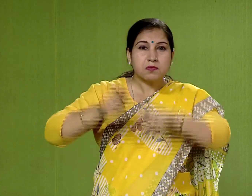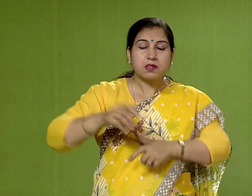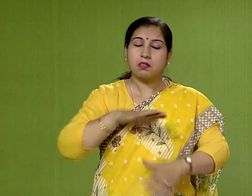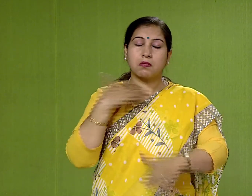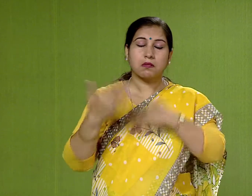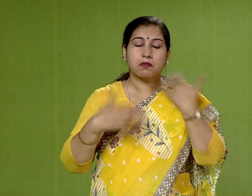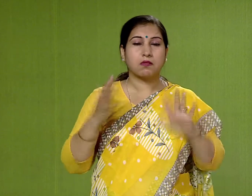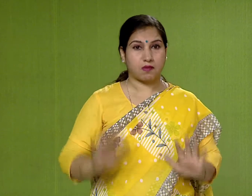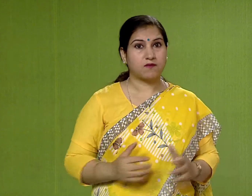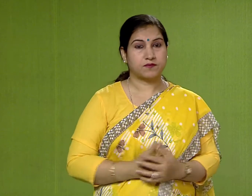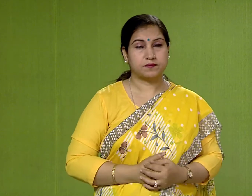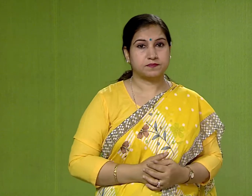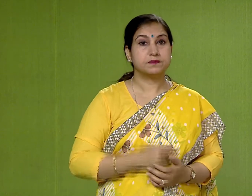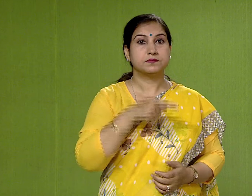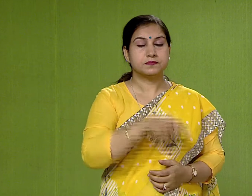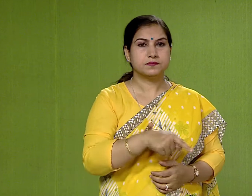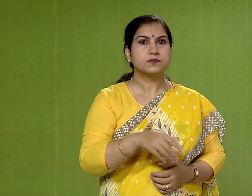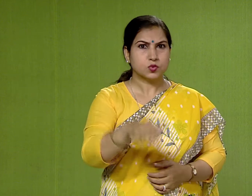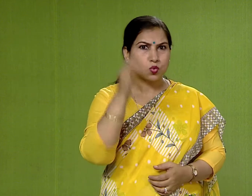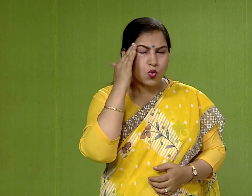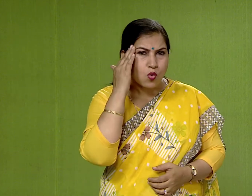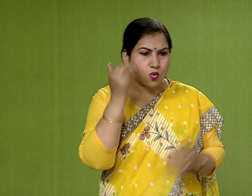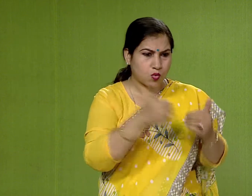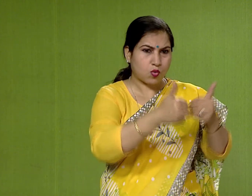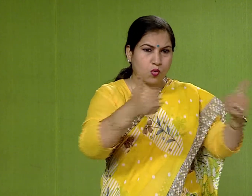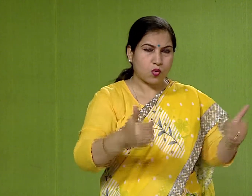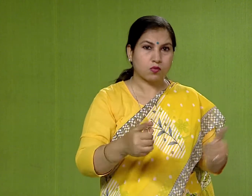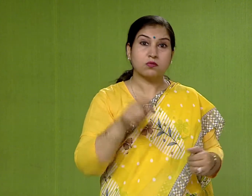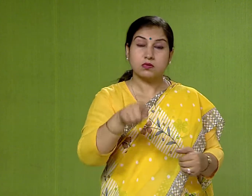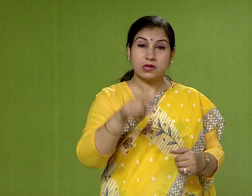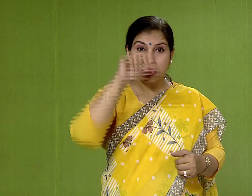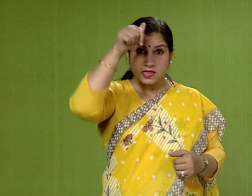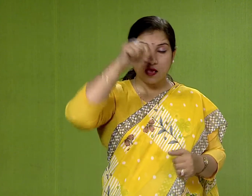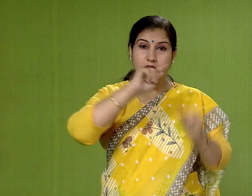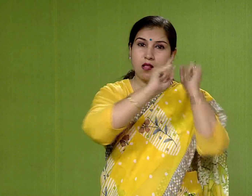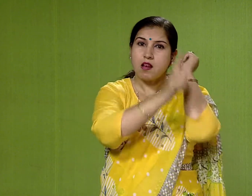Learners, do you know who became the last Viceroy of India?